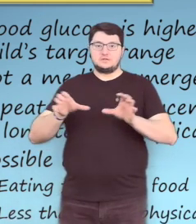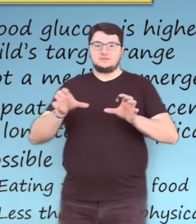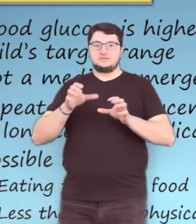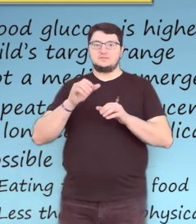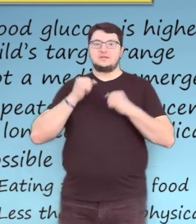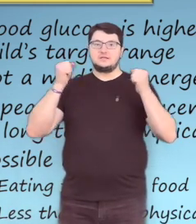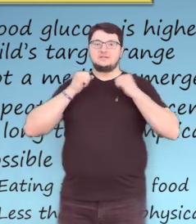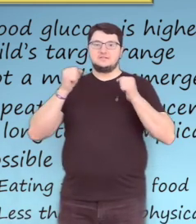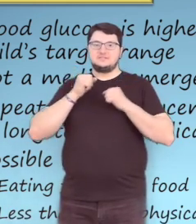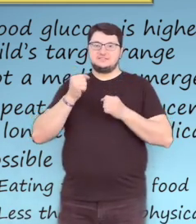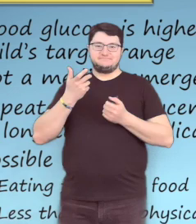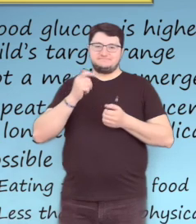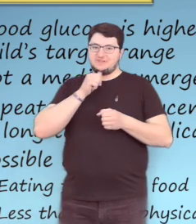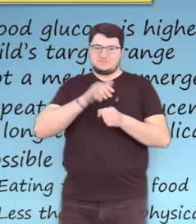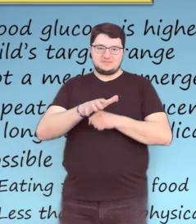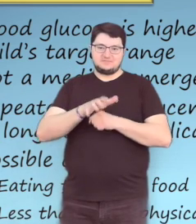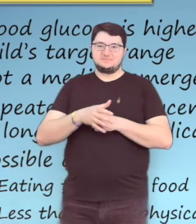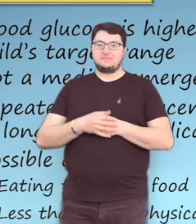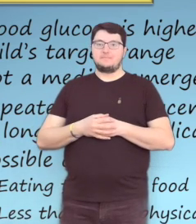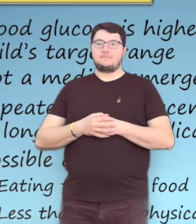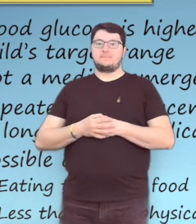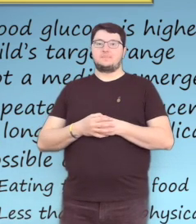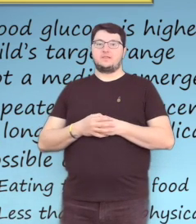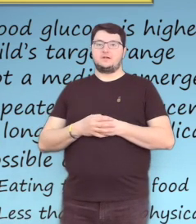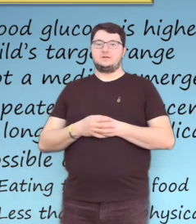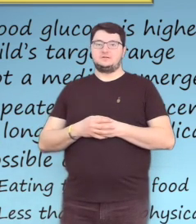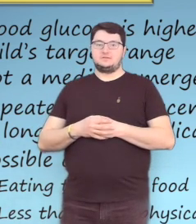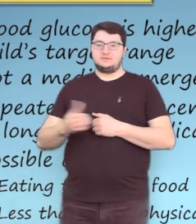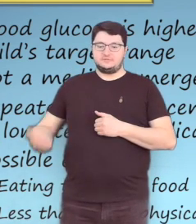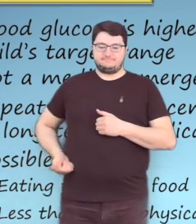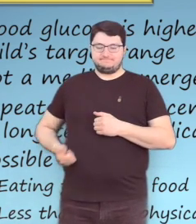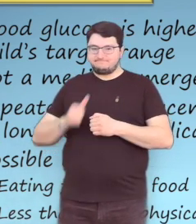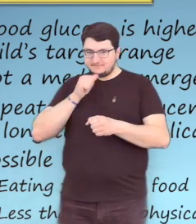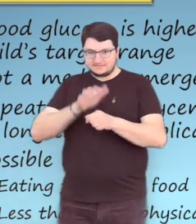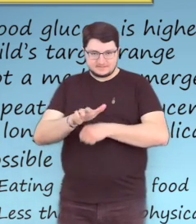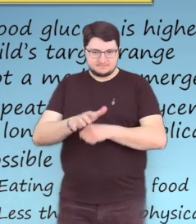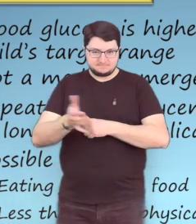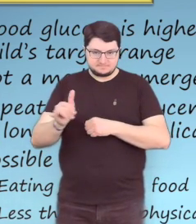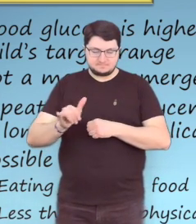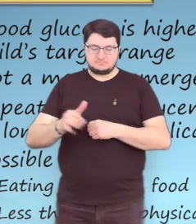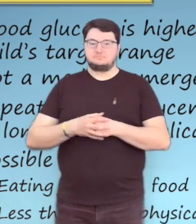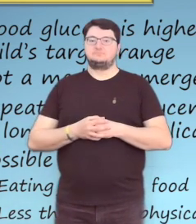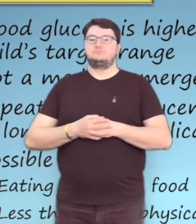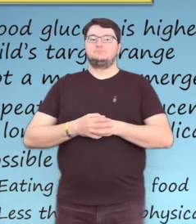their typical amount of physical activity, or not enough insulin.